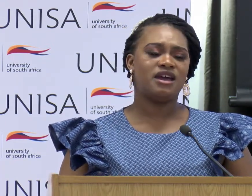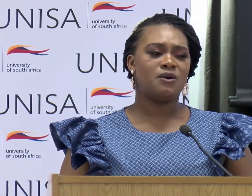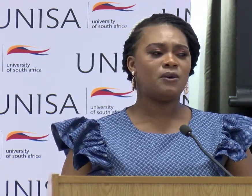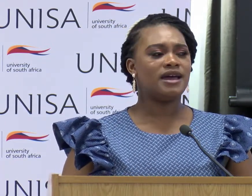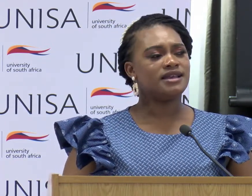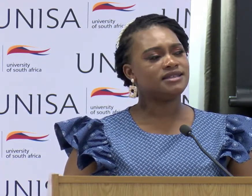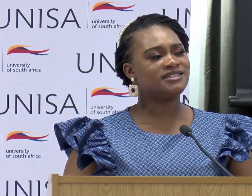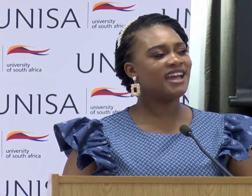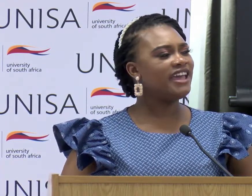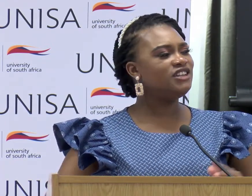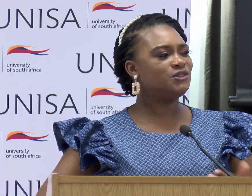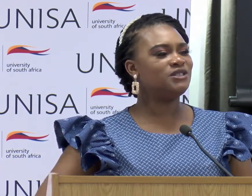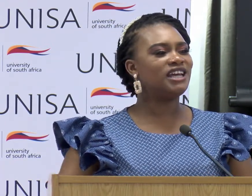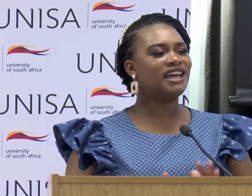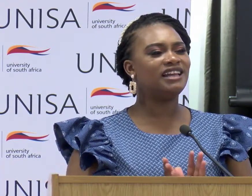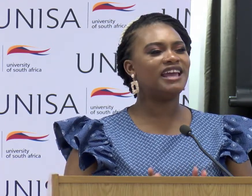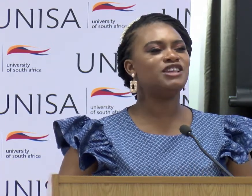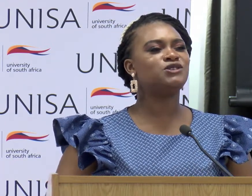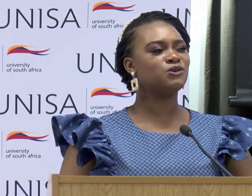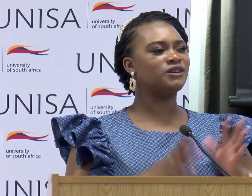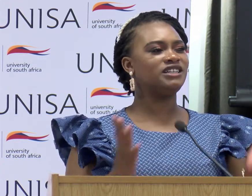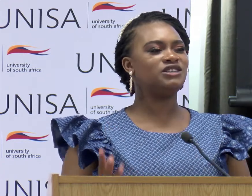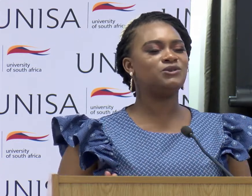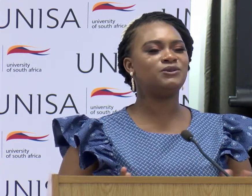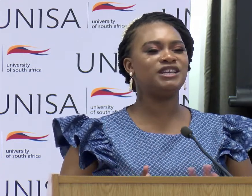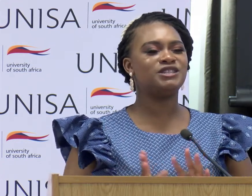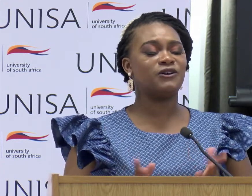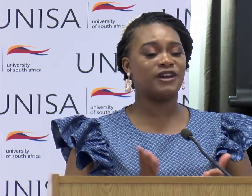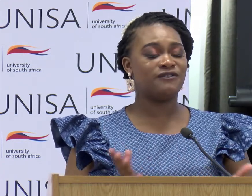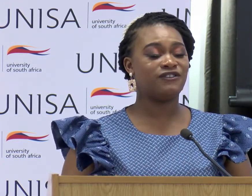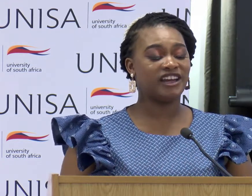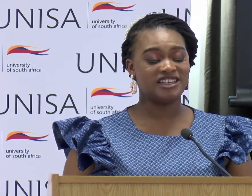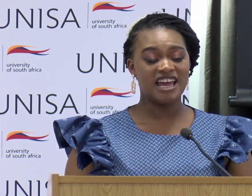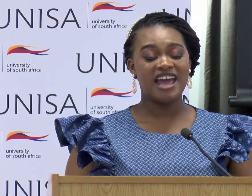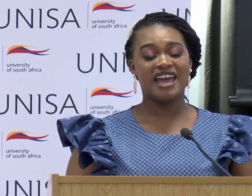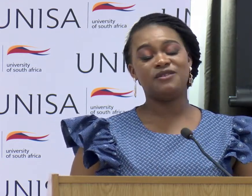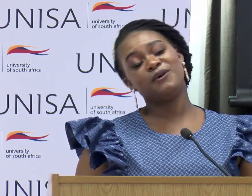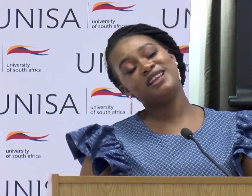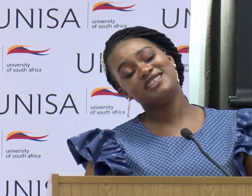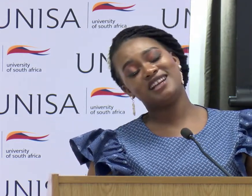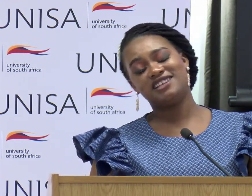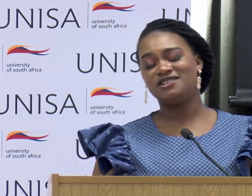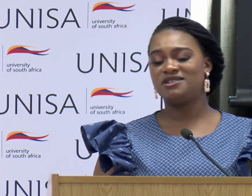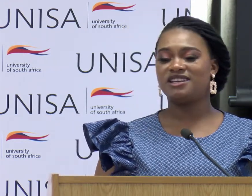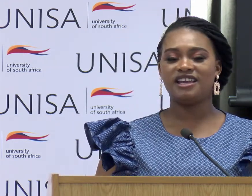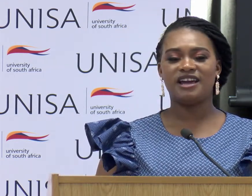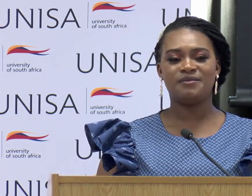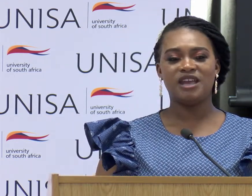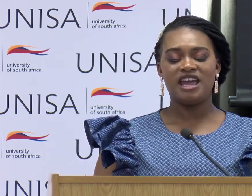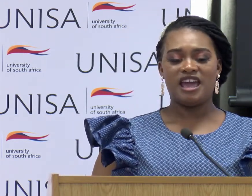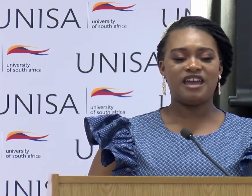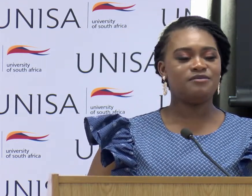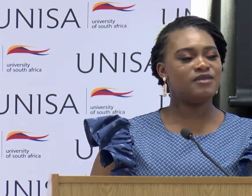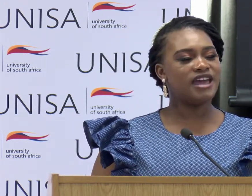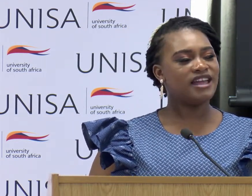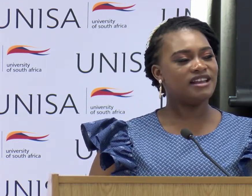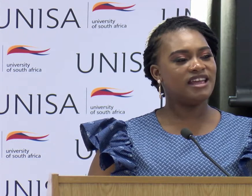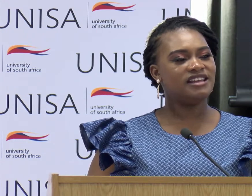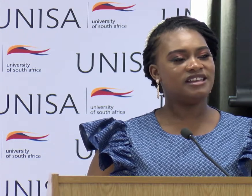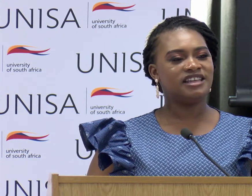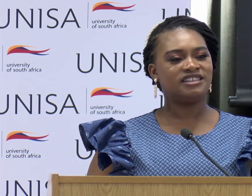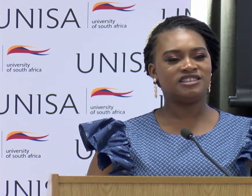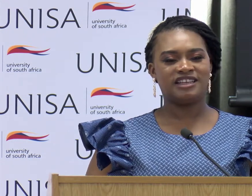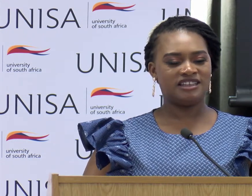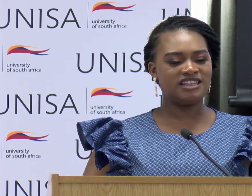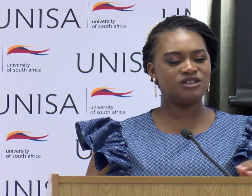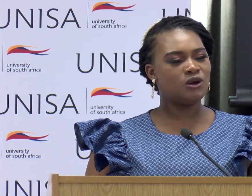guy was trying to tell a story to his or her friend, and when he started to say, a man